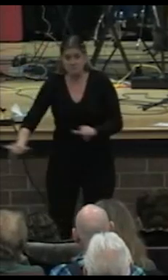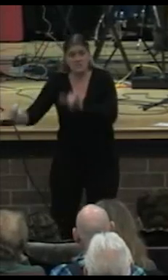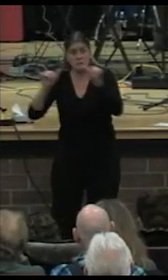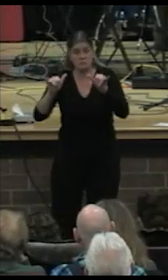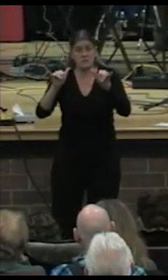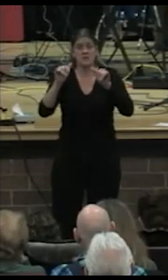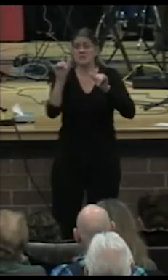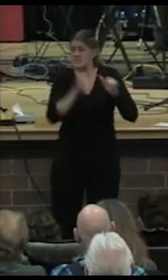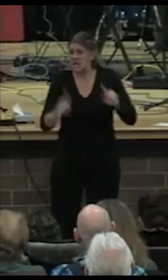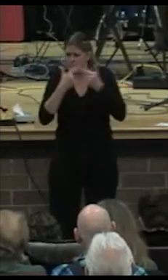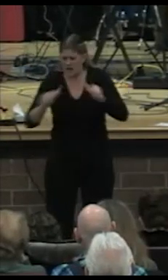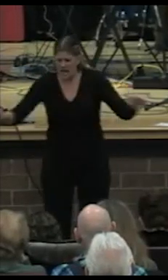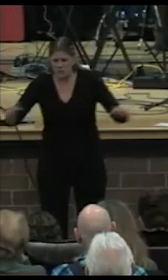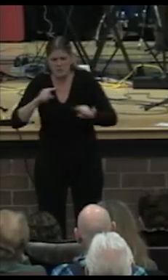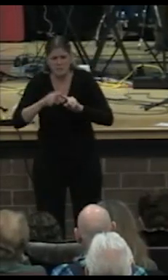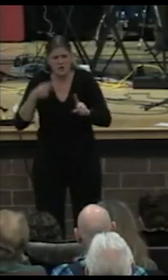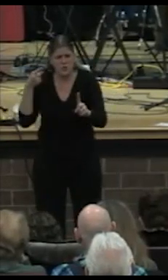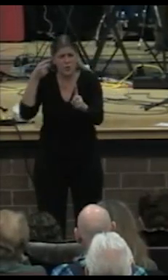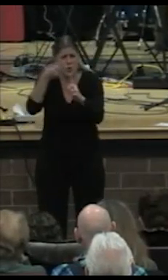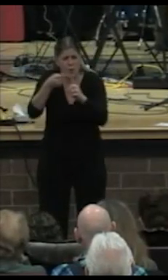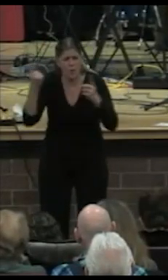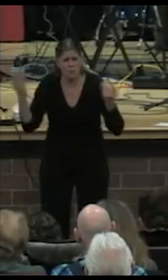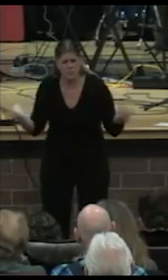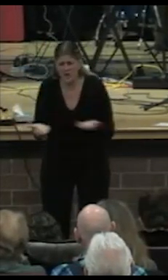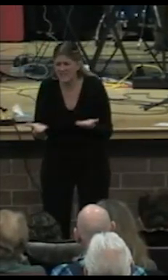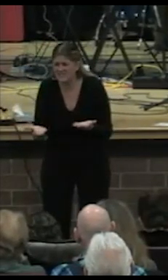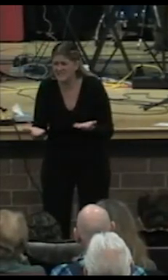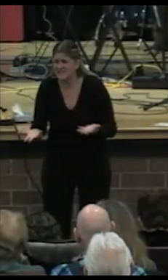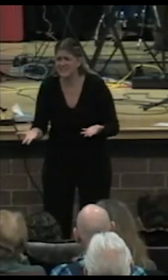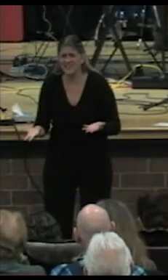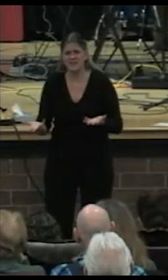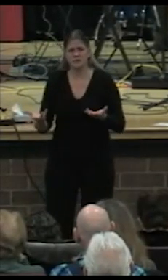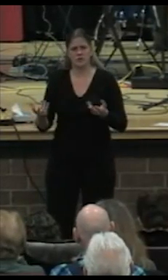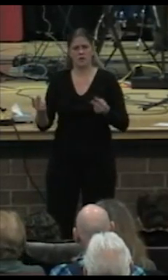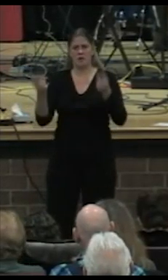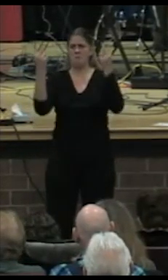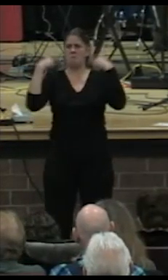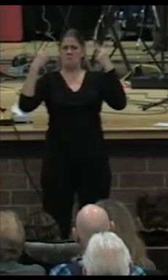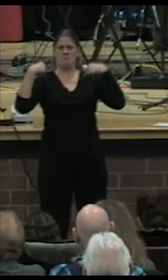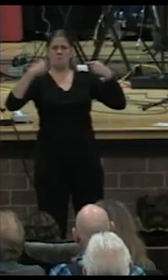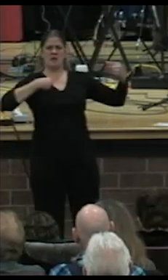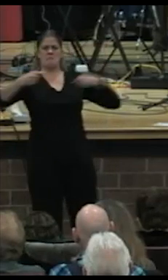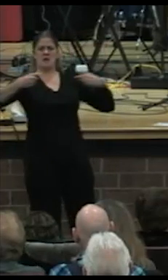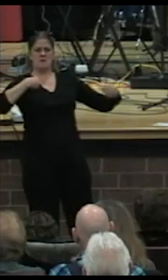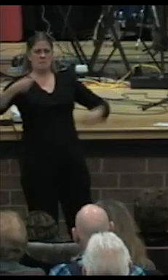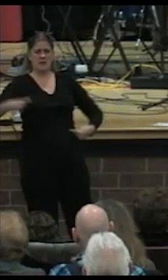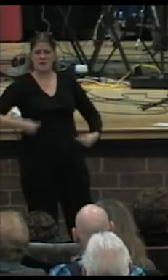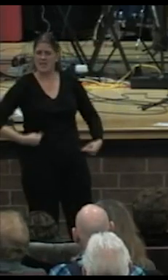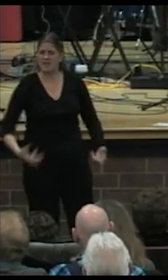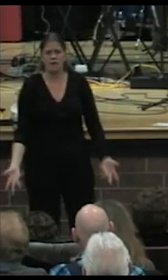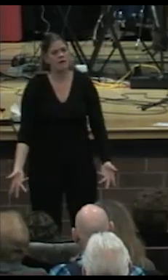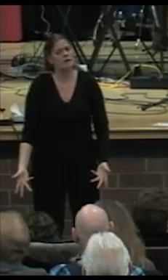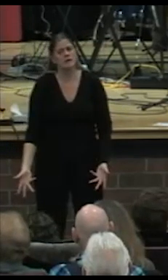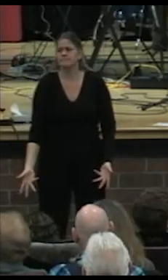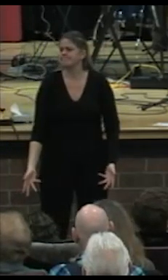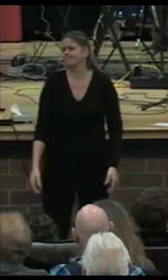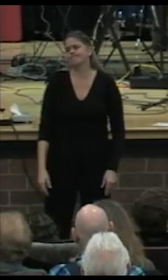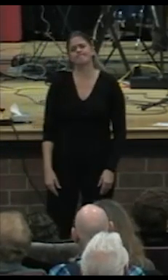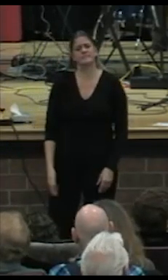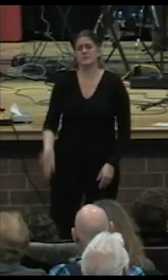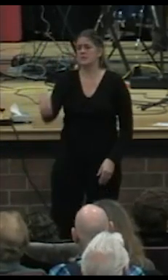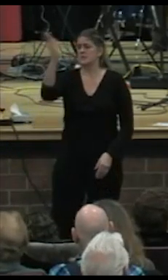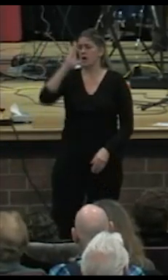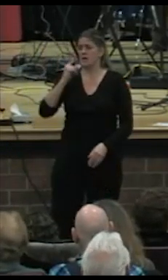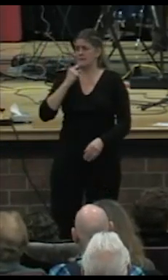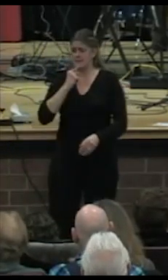And this is what they began to do." Now listen. "And nothing which they purpose to do will be impossible for them." So